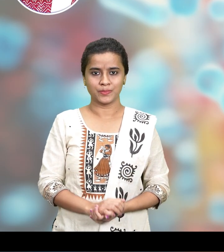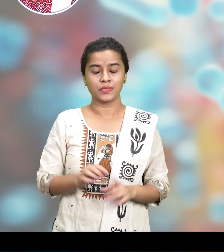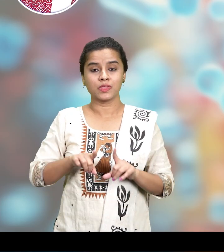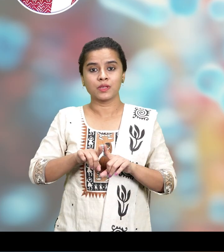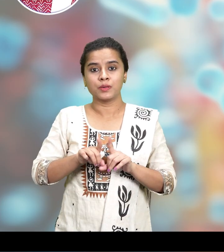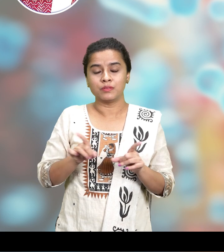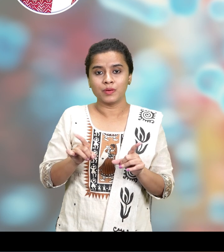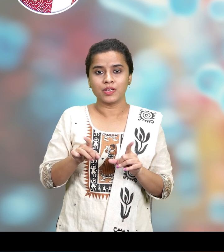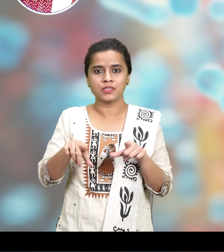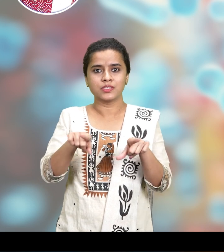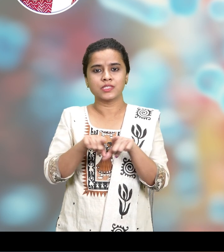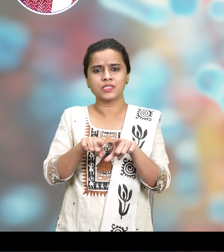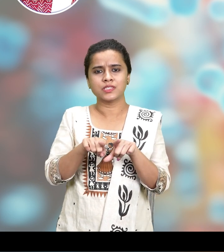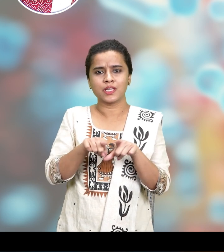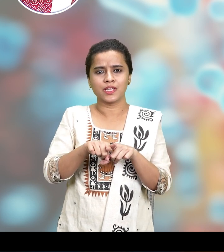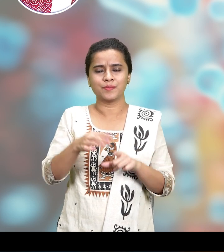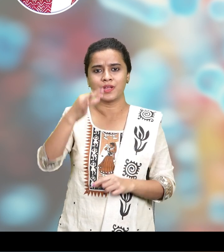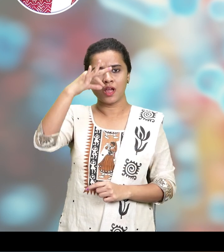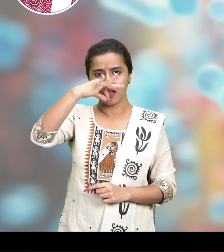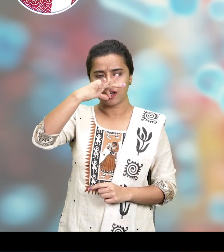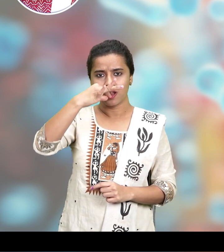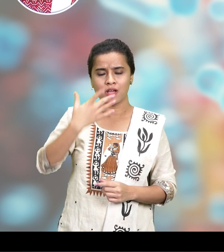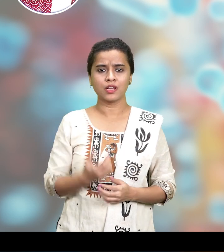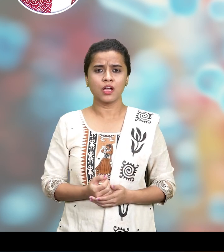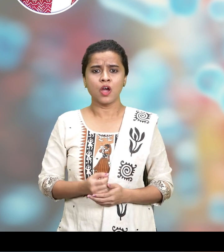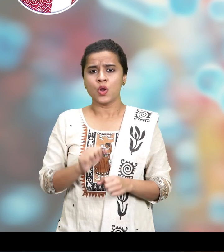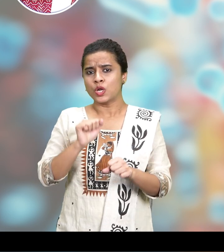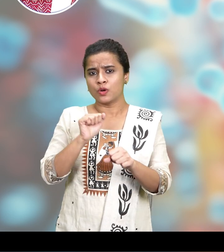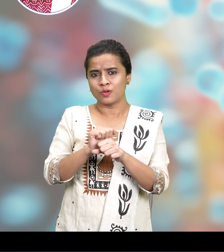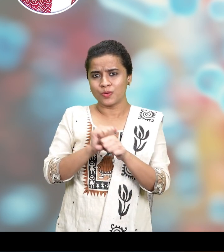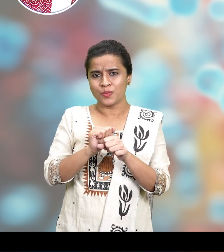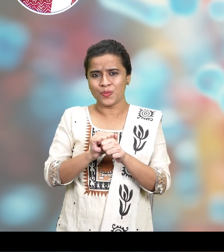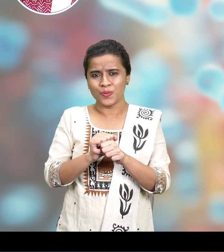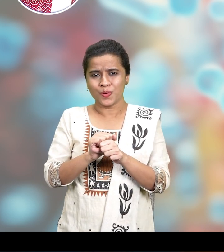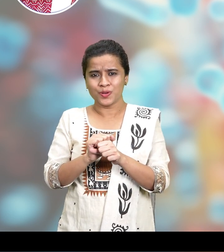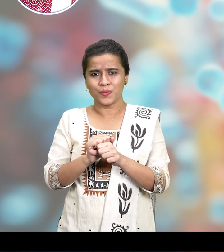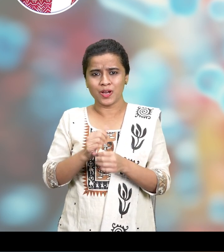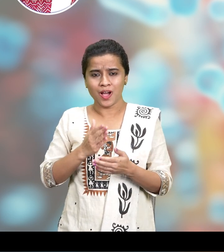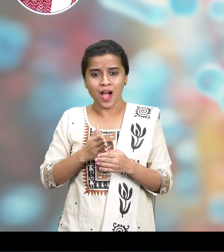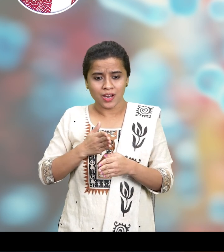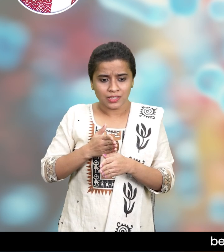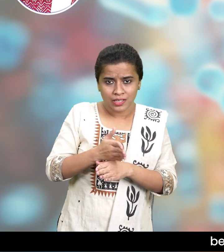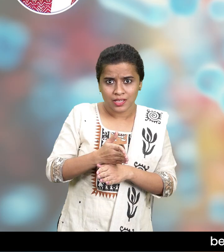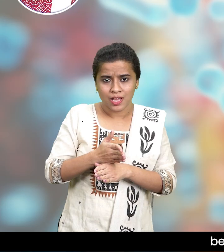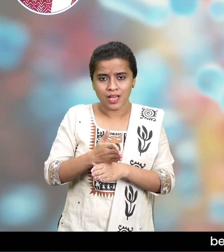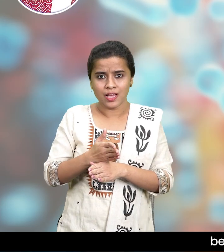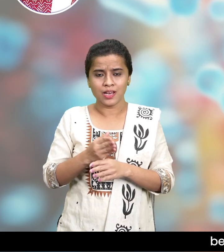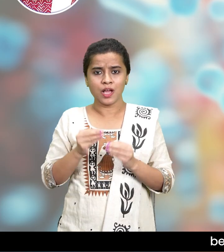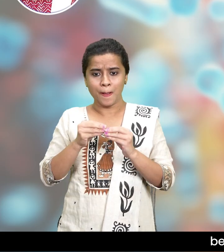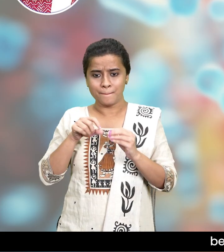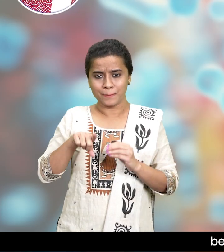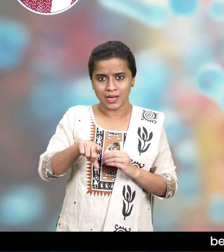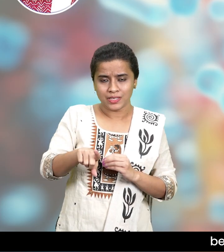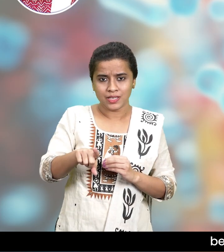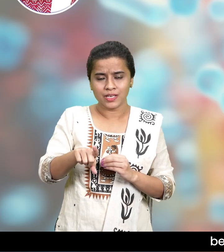But the same drug will not work against a microbe belonging